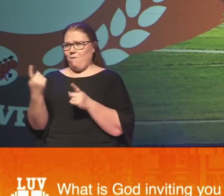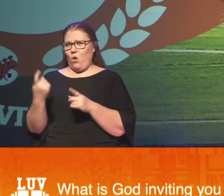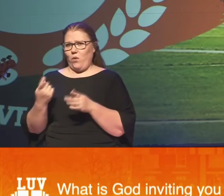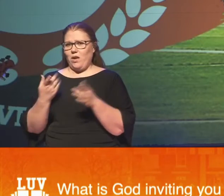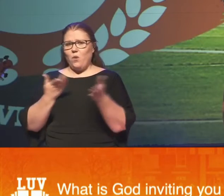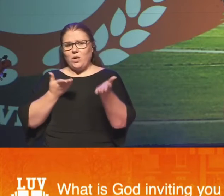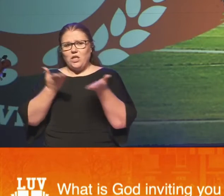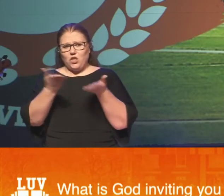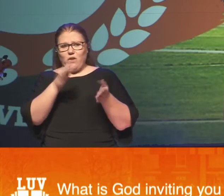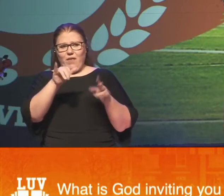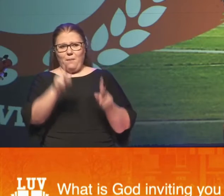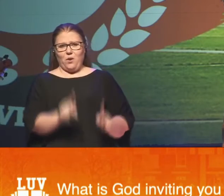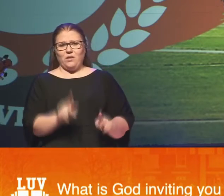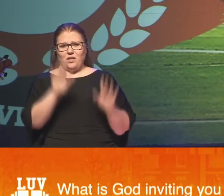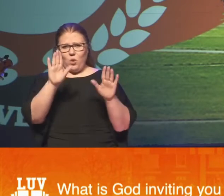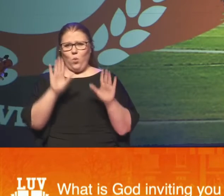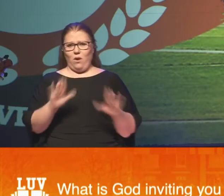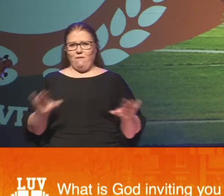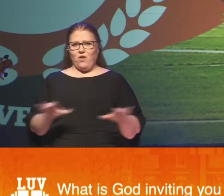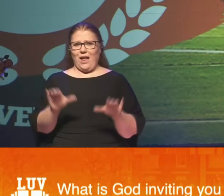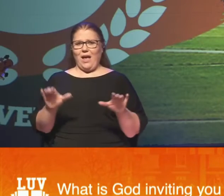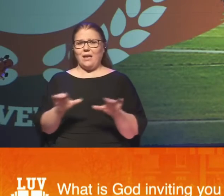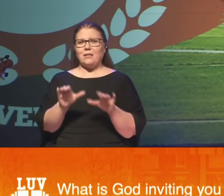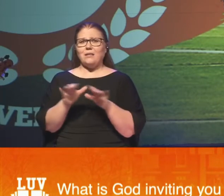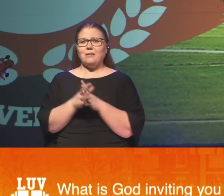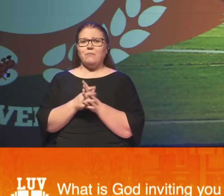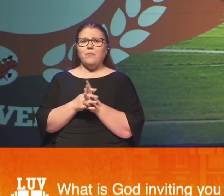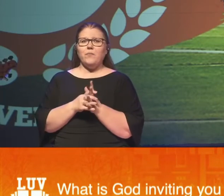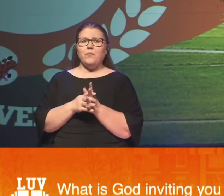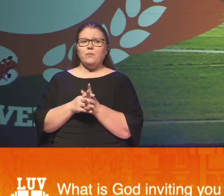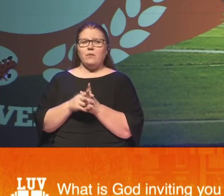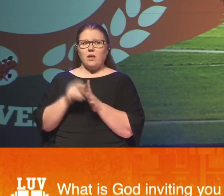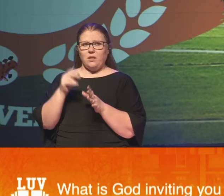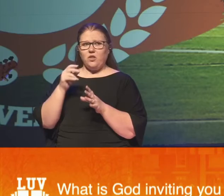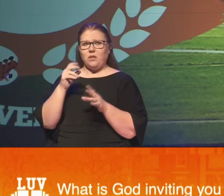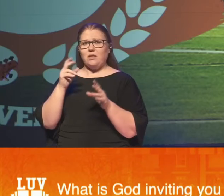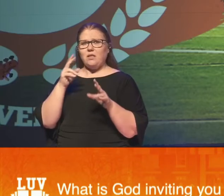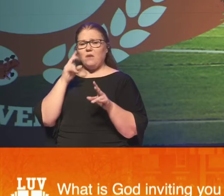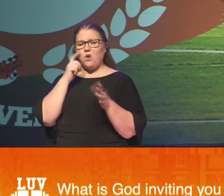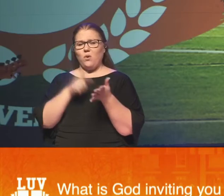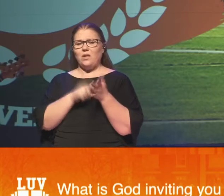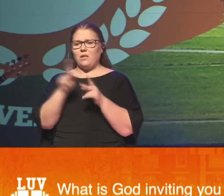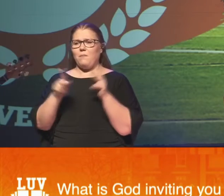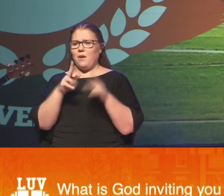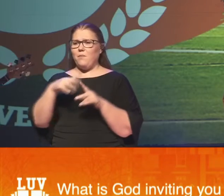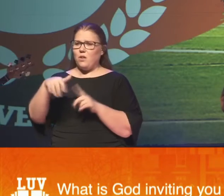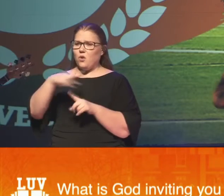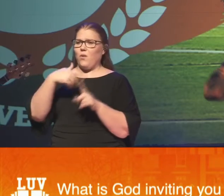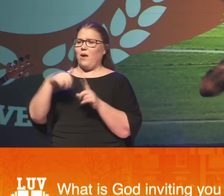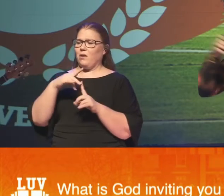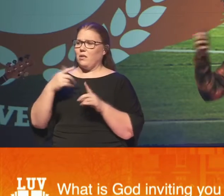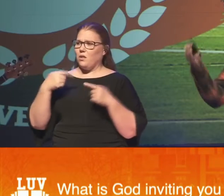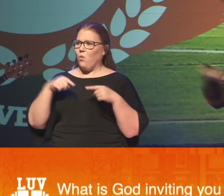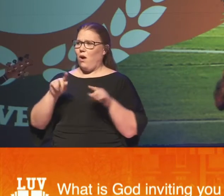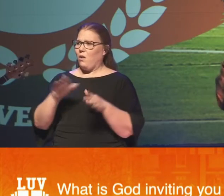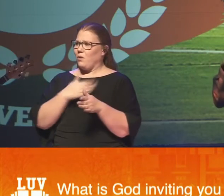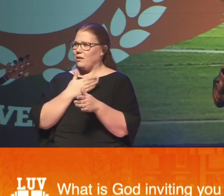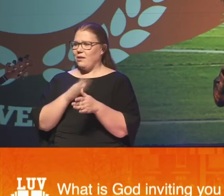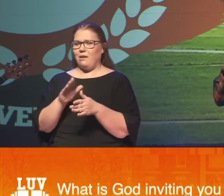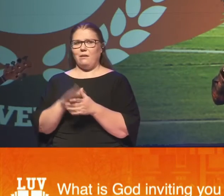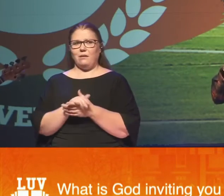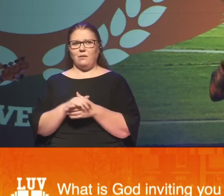them? And that would be a wonderful act. And so just be mindful of the people around us while we sing this song. And as we do